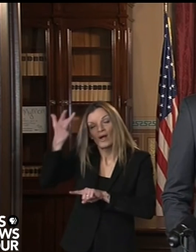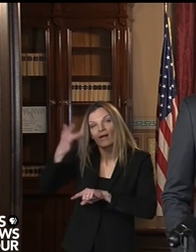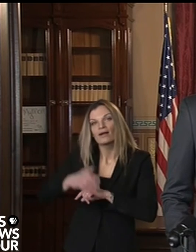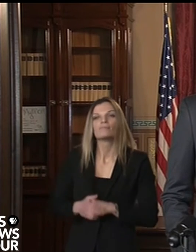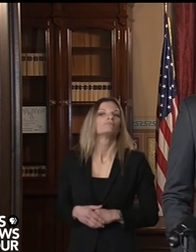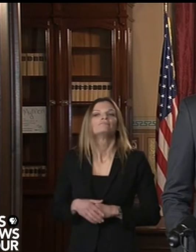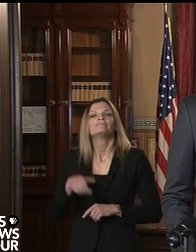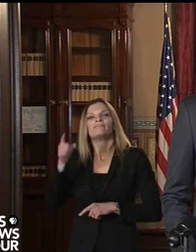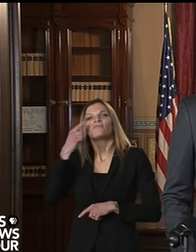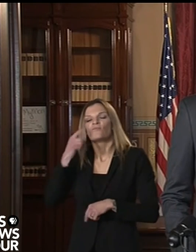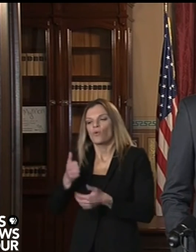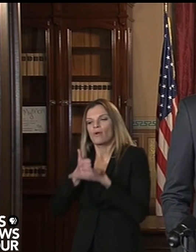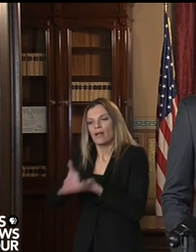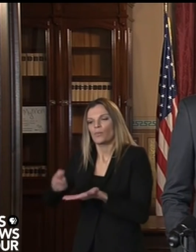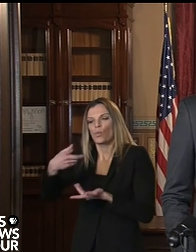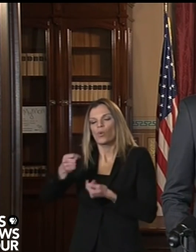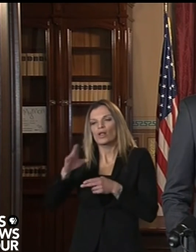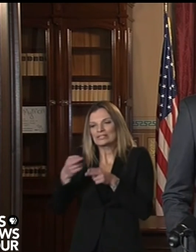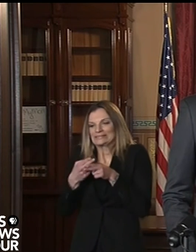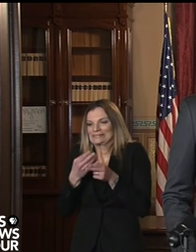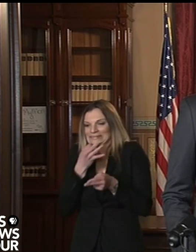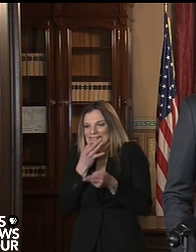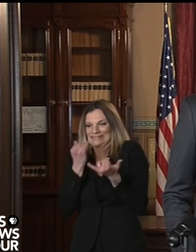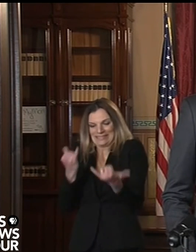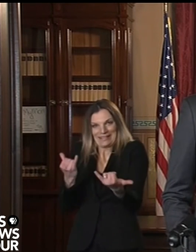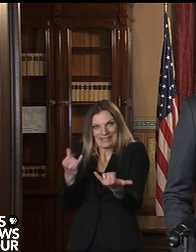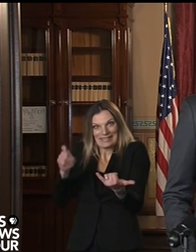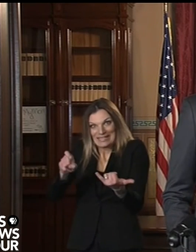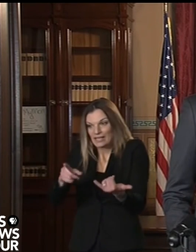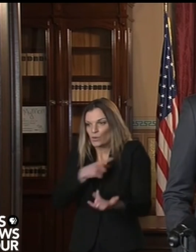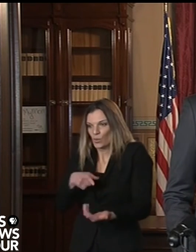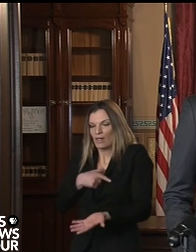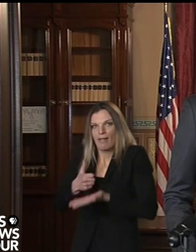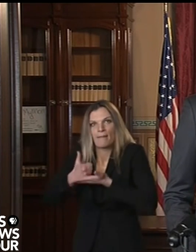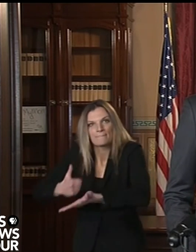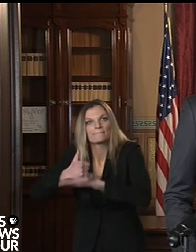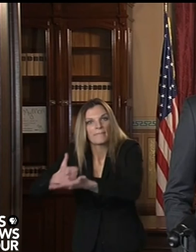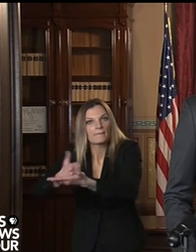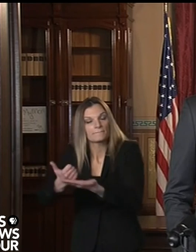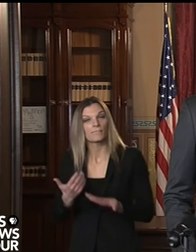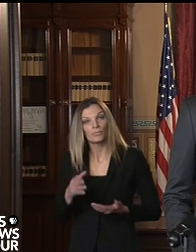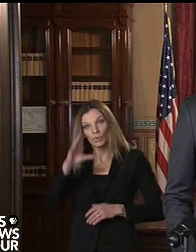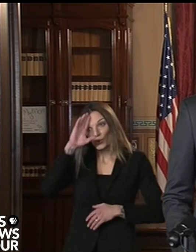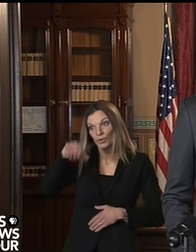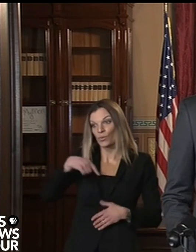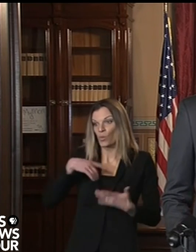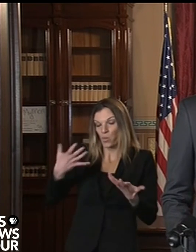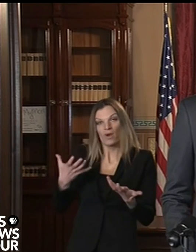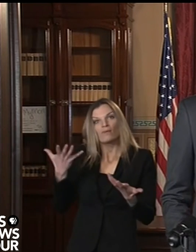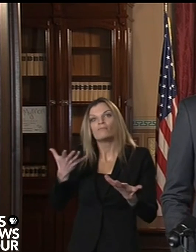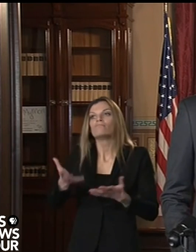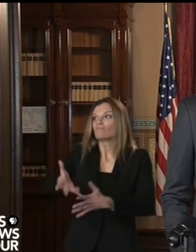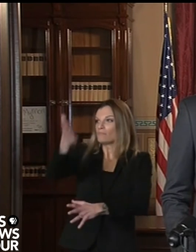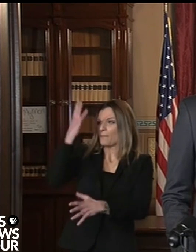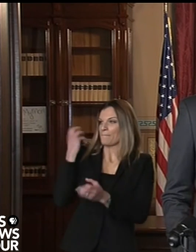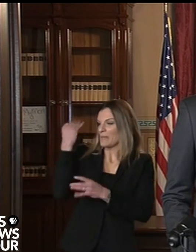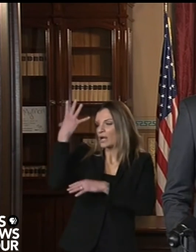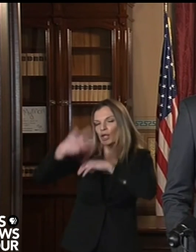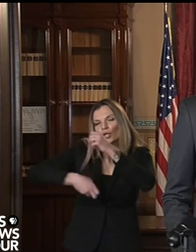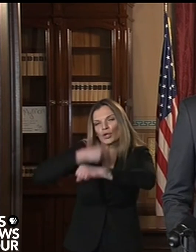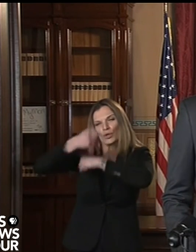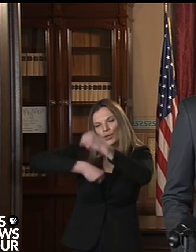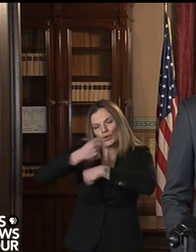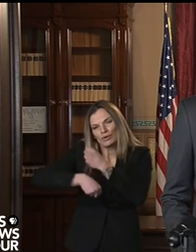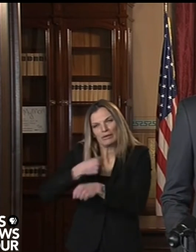short-term needs without losing sight of the genuine need to reverse generations of racism and inequity that has